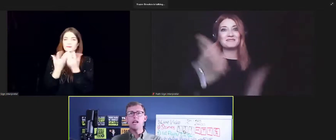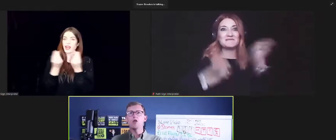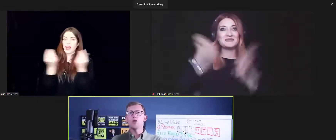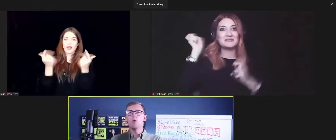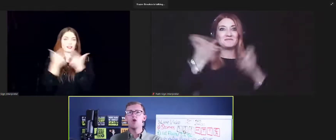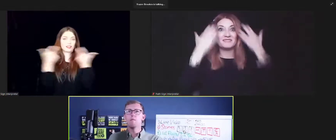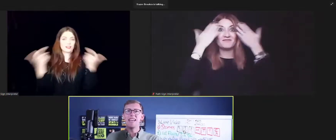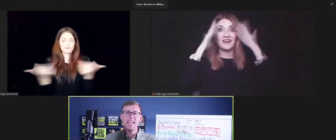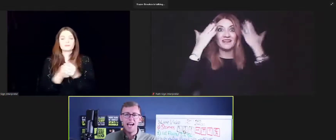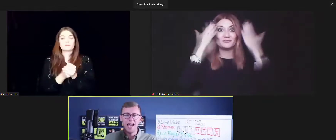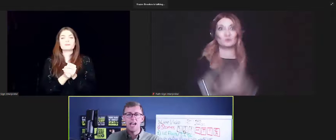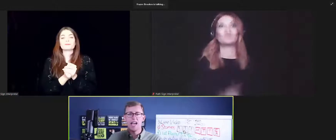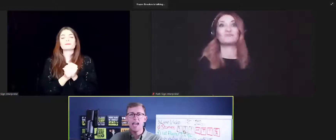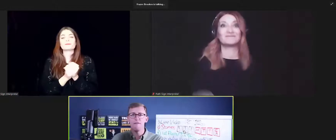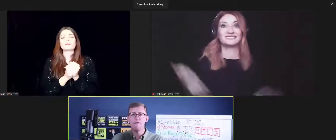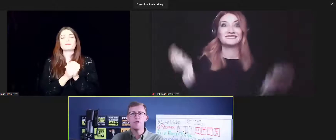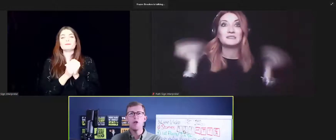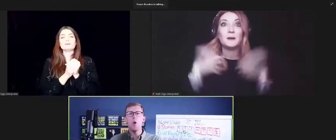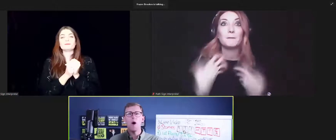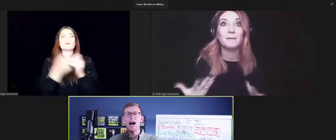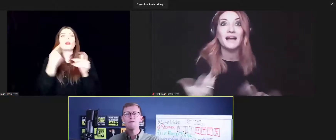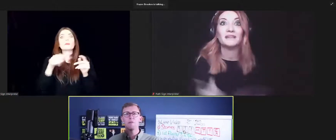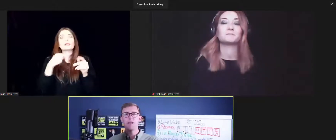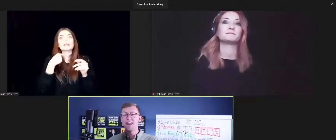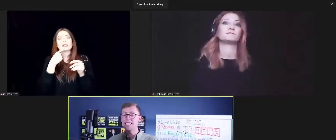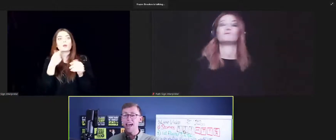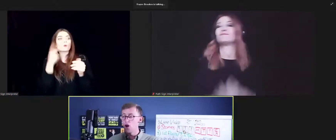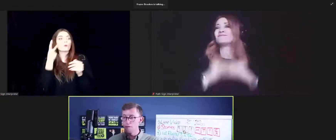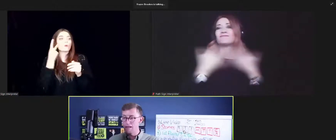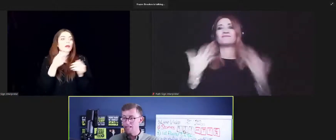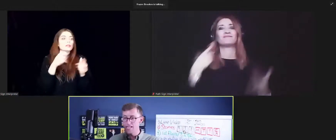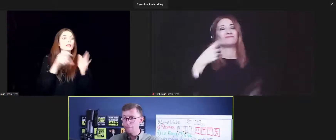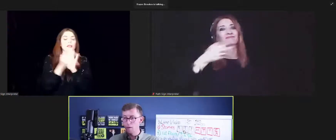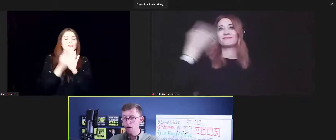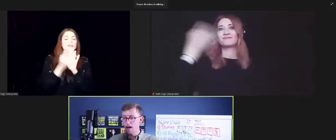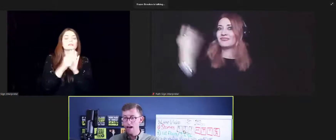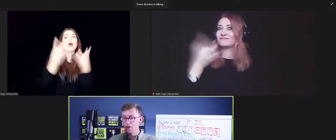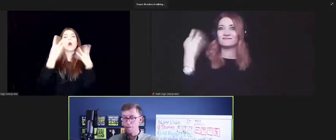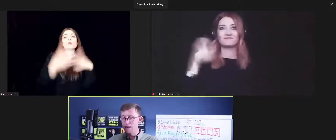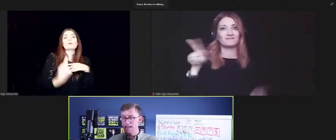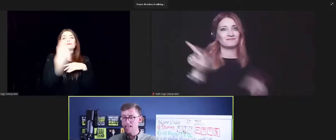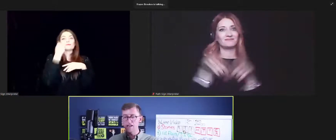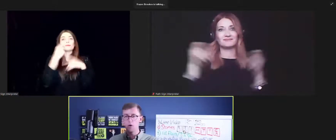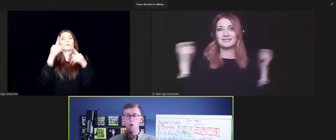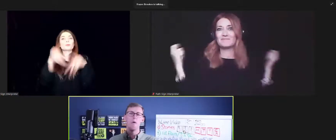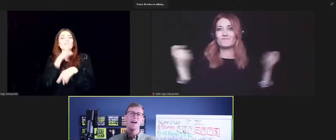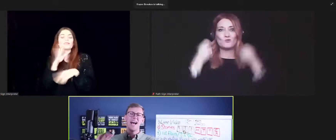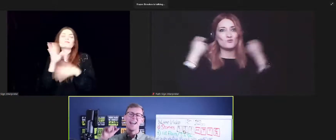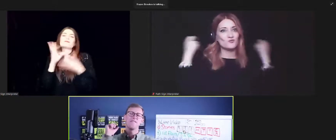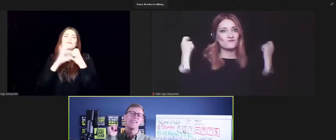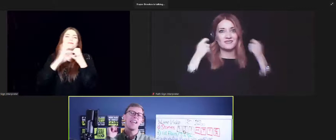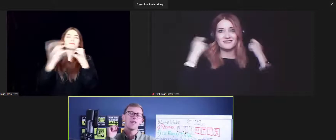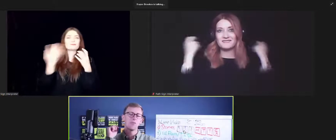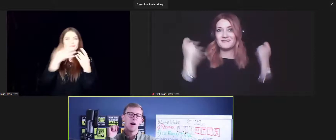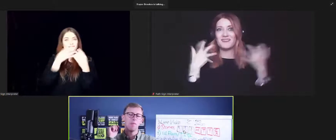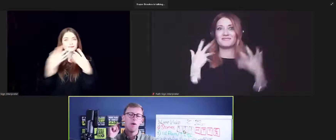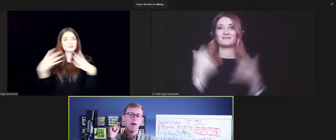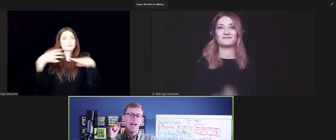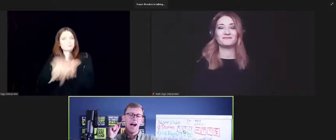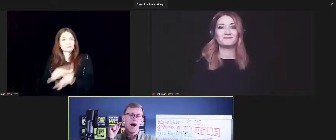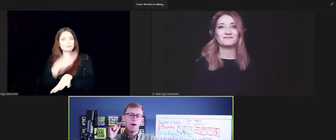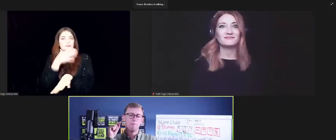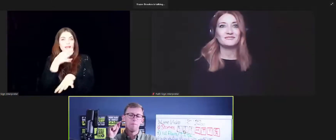Posting on social media. If you don't have the plan, again, another military quote, and I forget it as well,